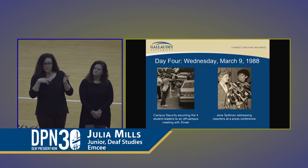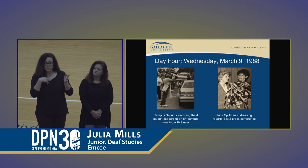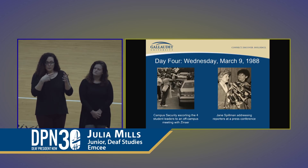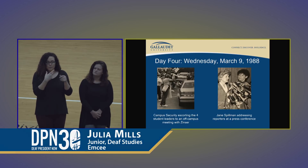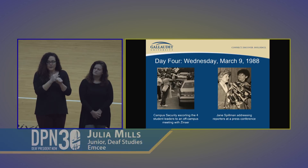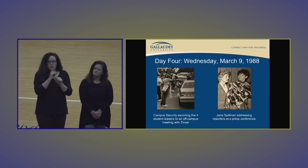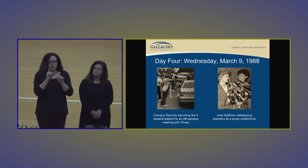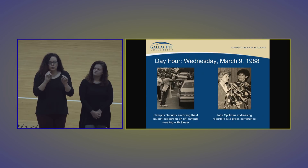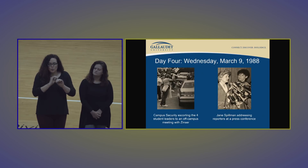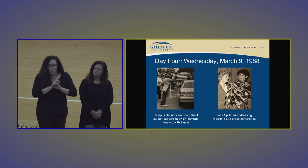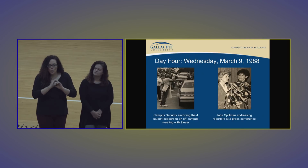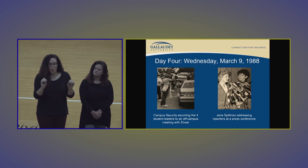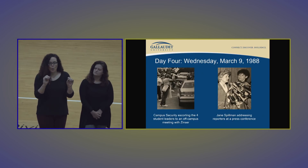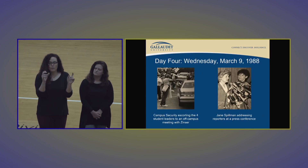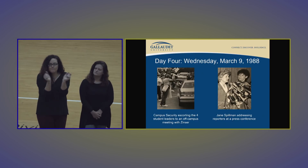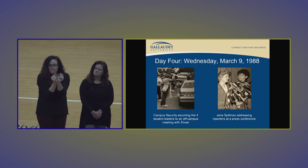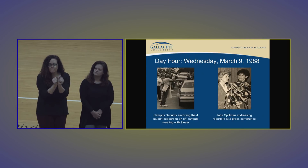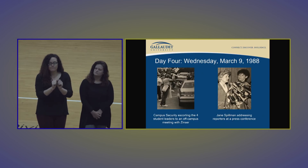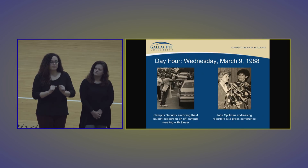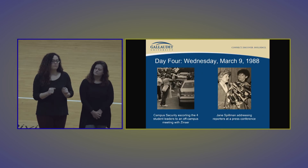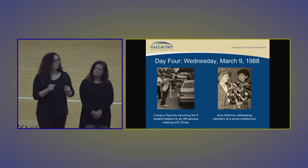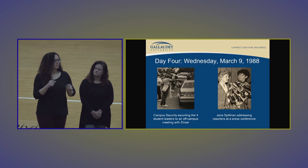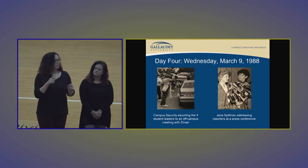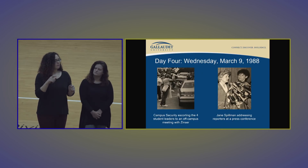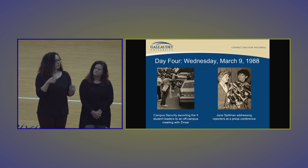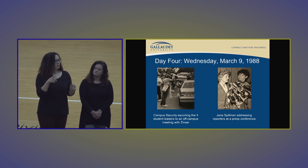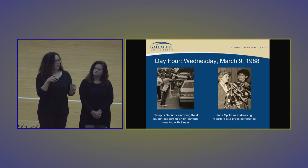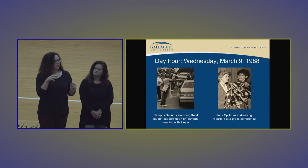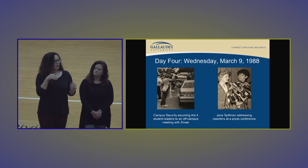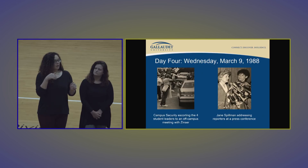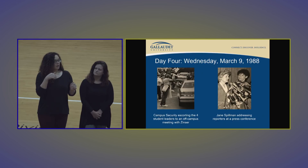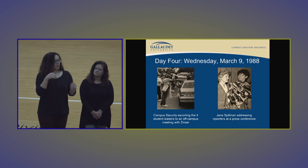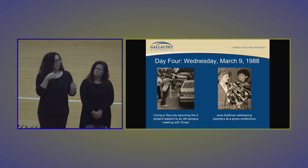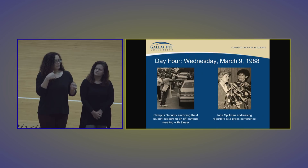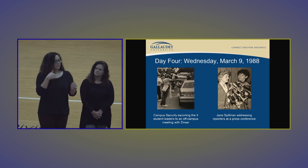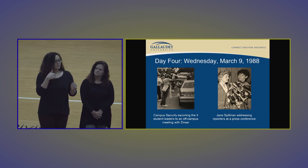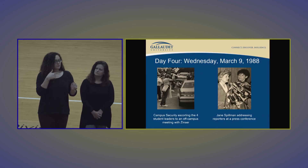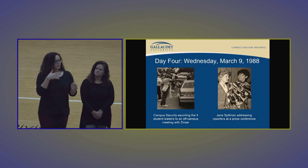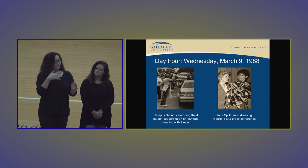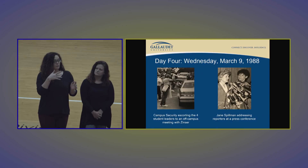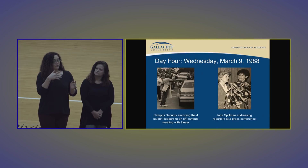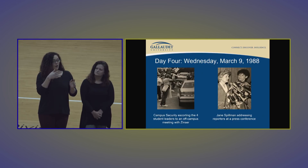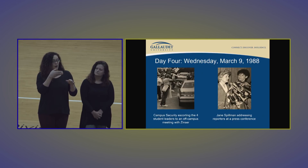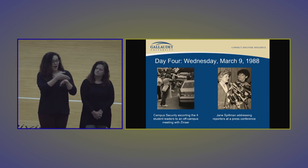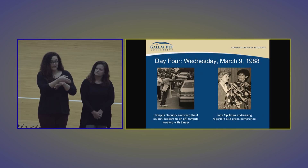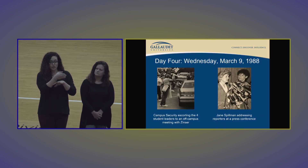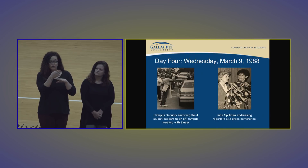negotiations between students and police to ensure that there were no one arrested.